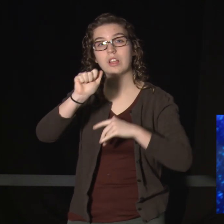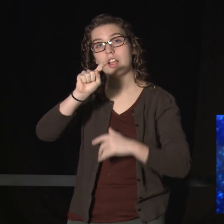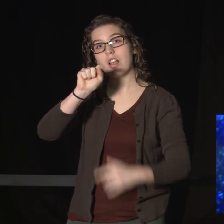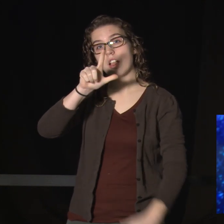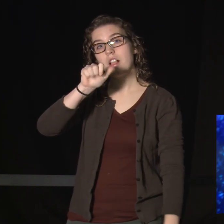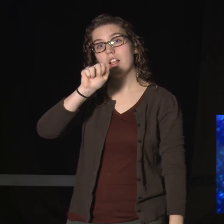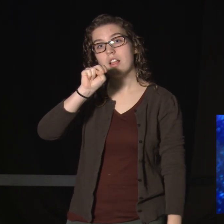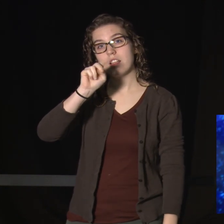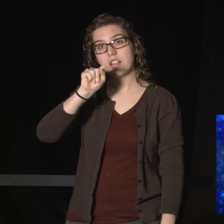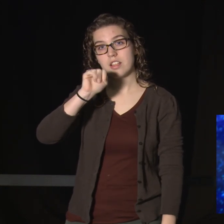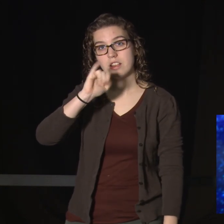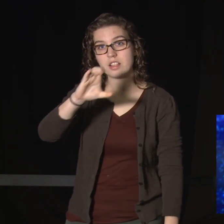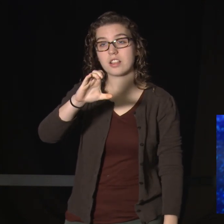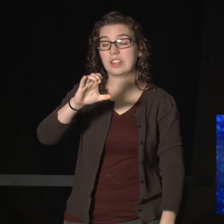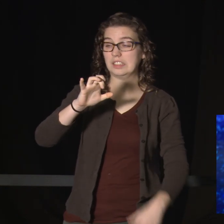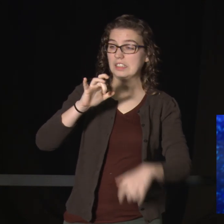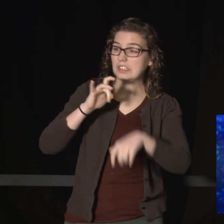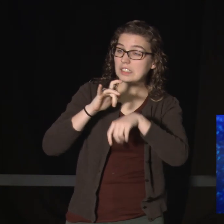marvel.